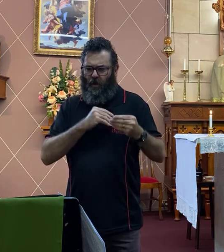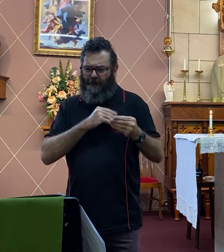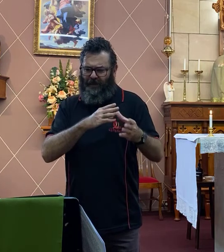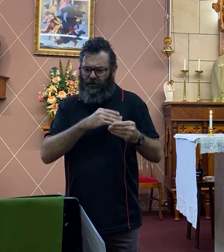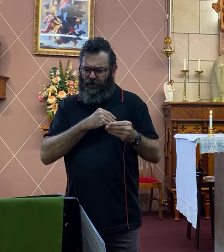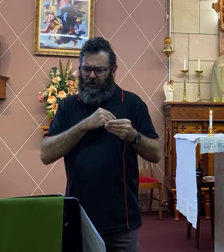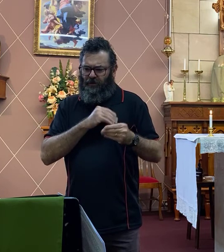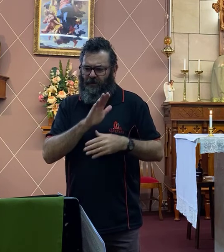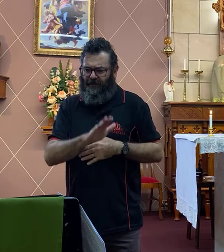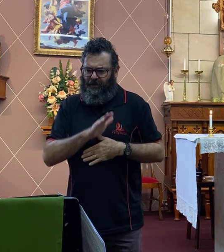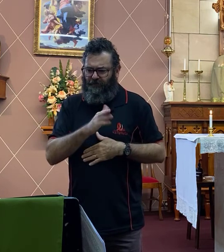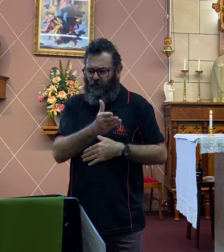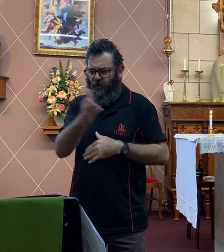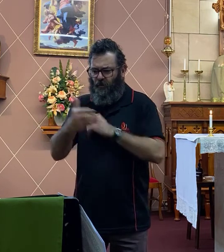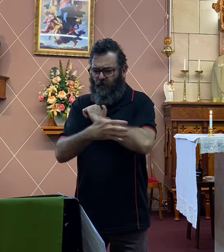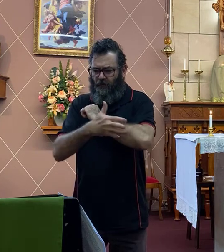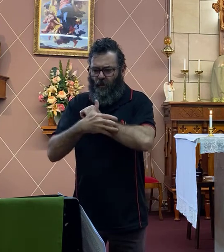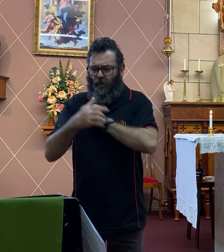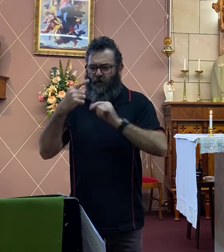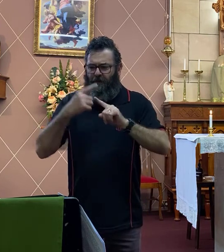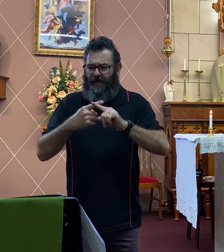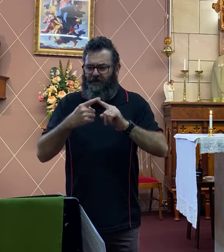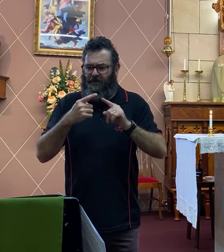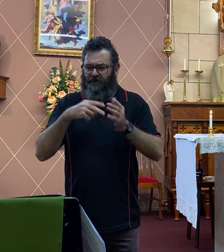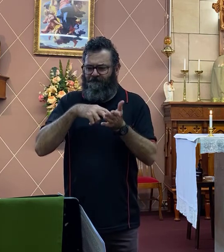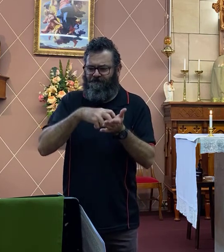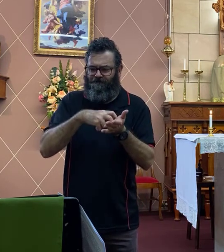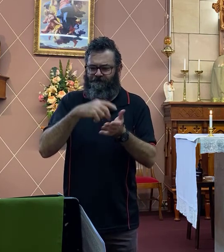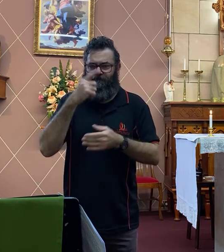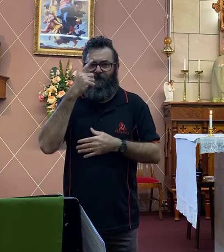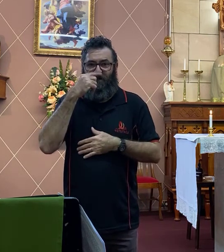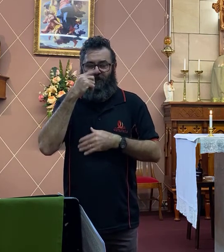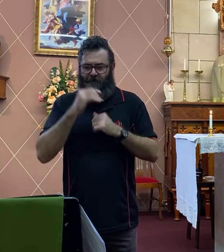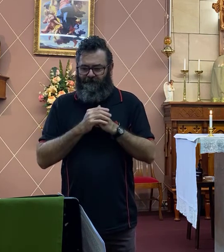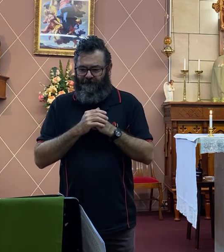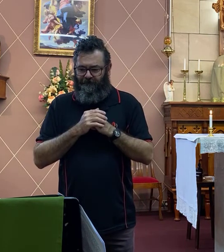in ways that show compassion for poor and vulnerable people.